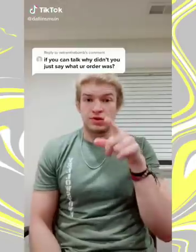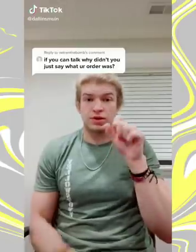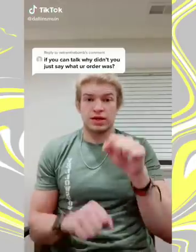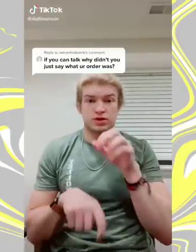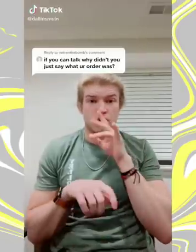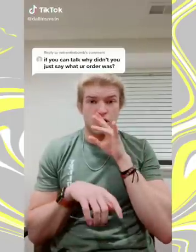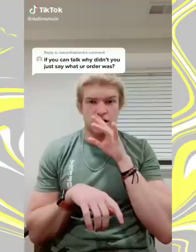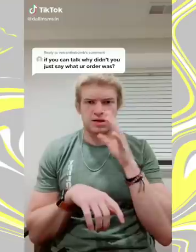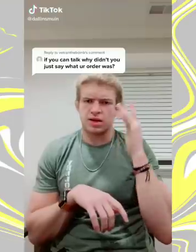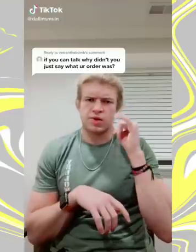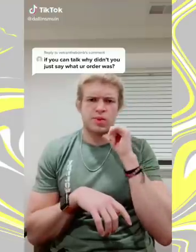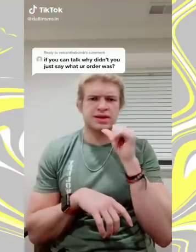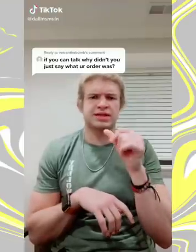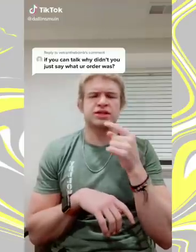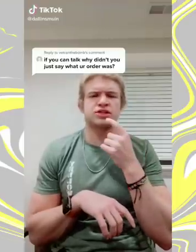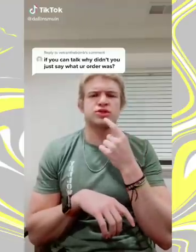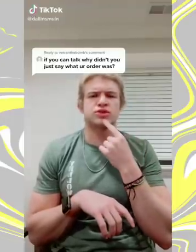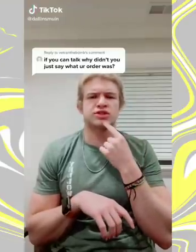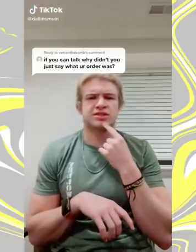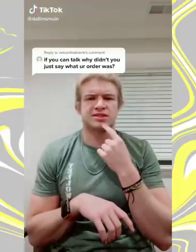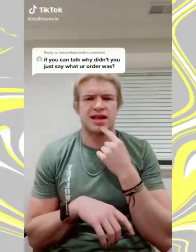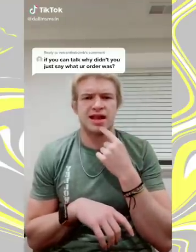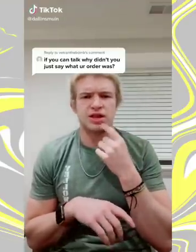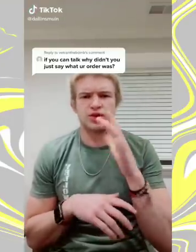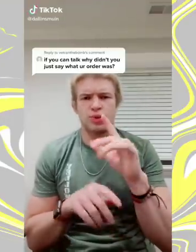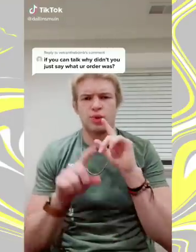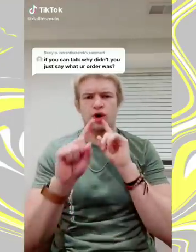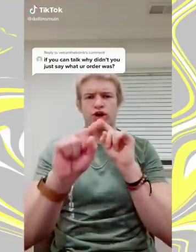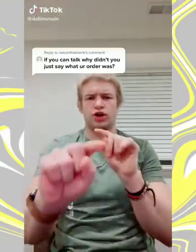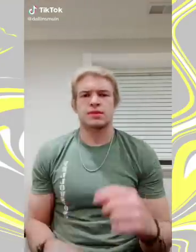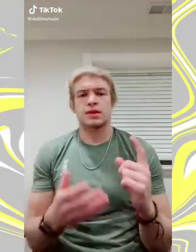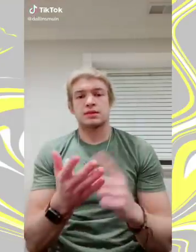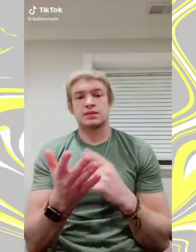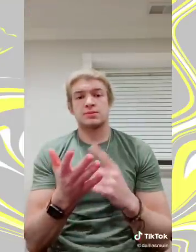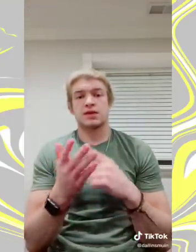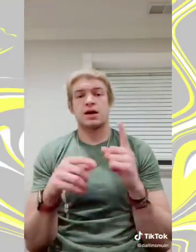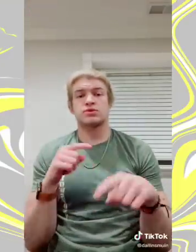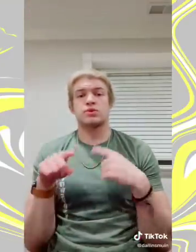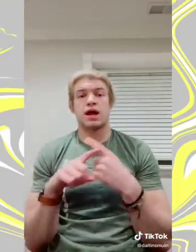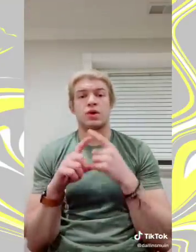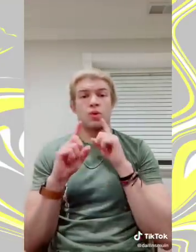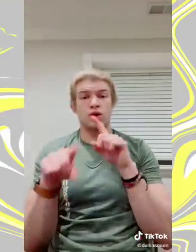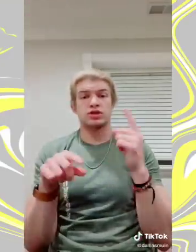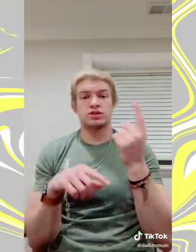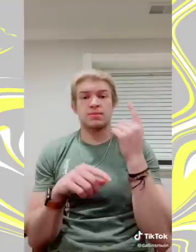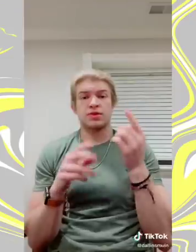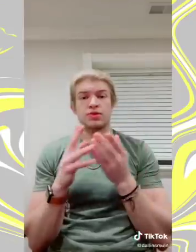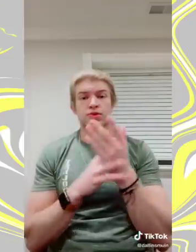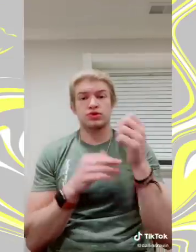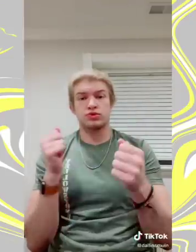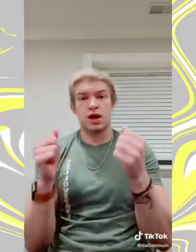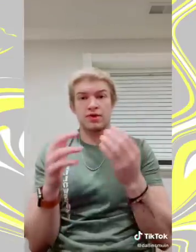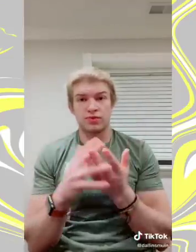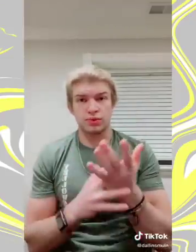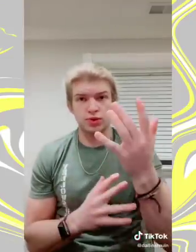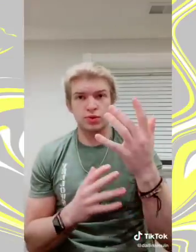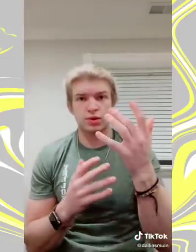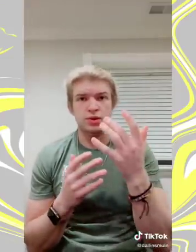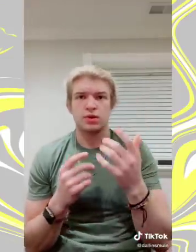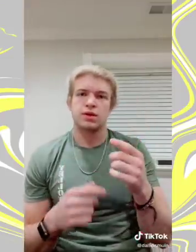Can talk. Why didn't you just say you order? Sometimes when I order something through the drive-thru,